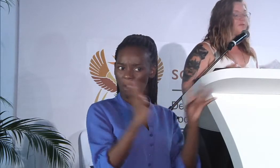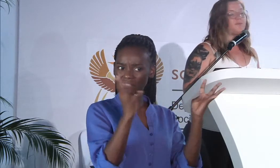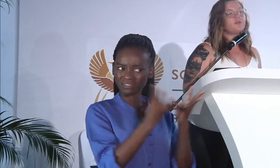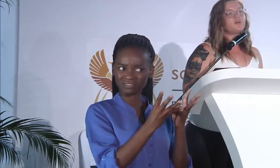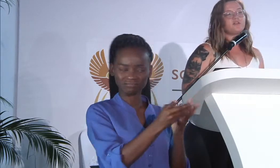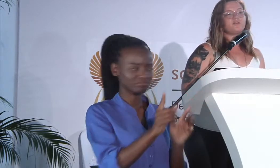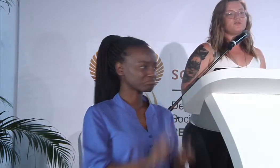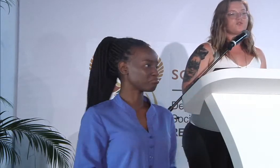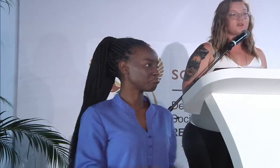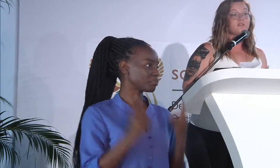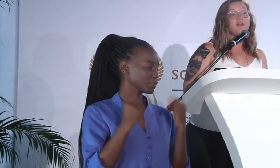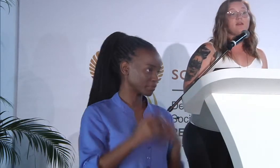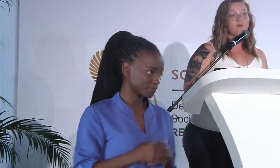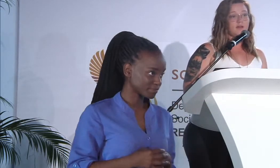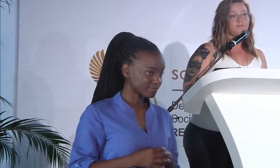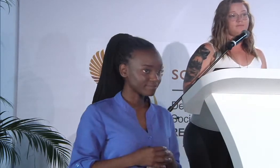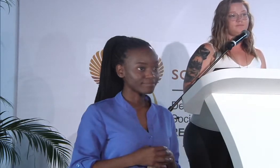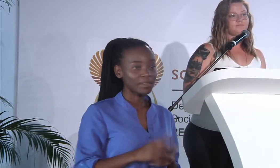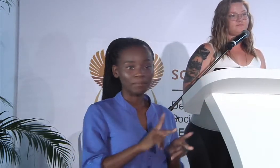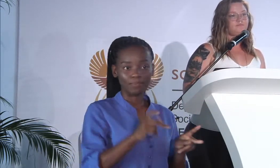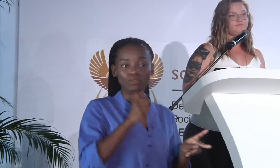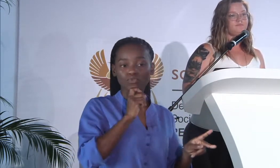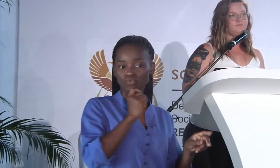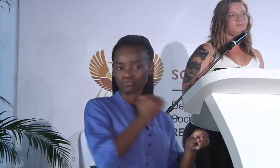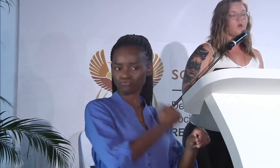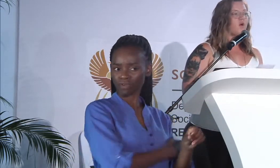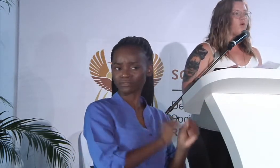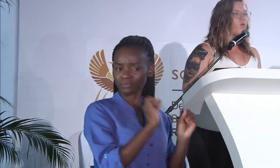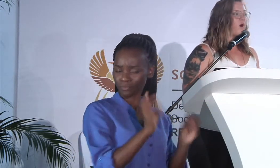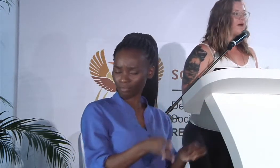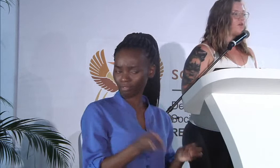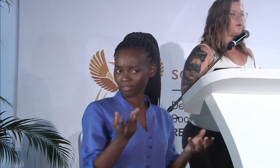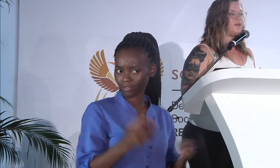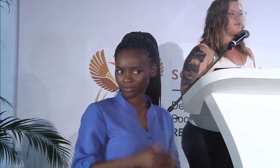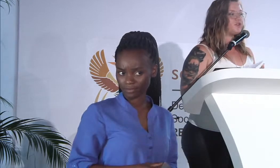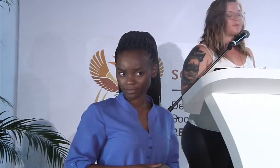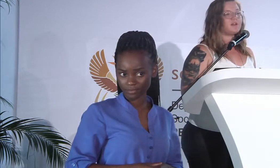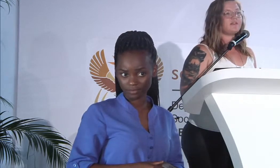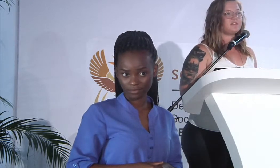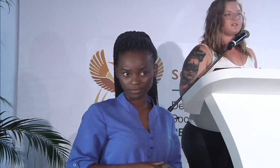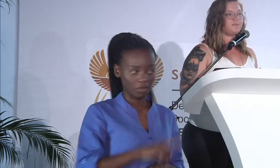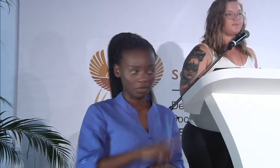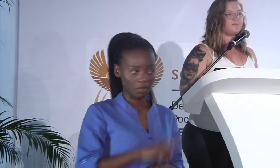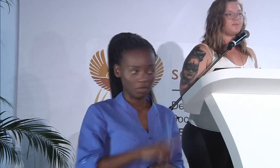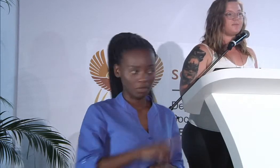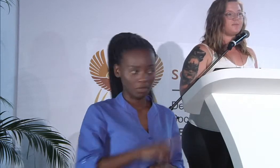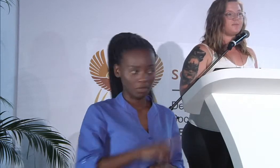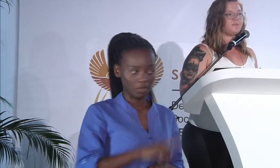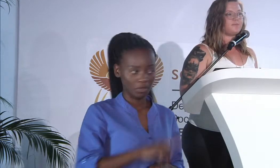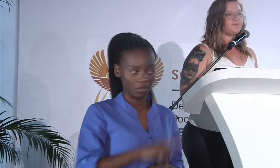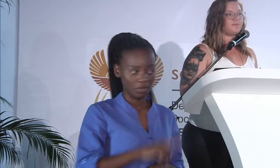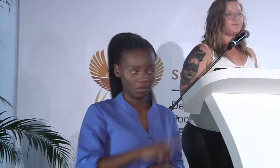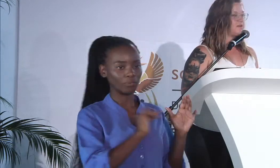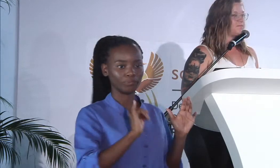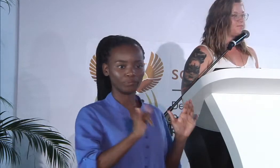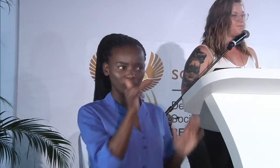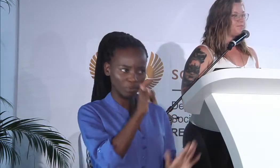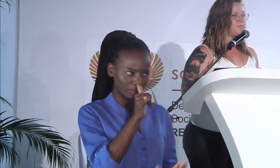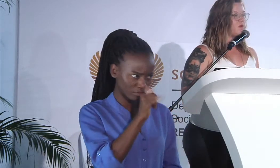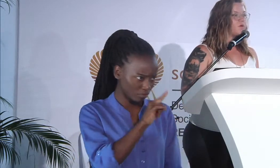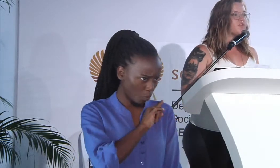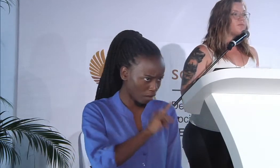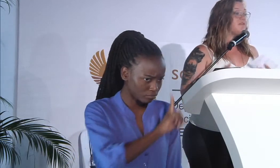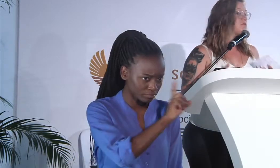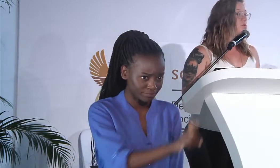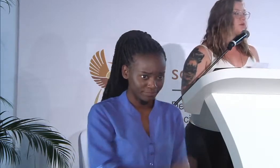If people are going to use drugs anyway, why are we criminalizing them? Why are we marginalizing them?